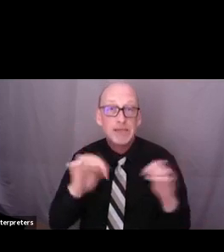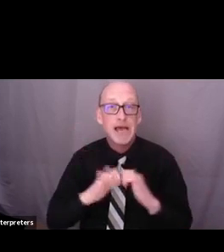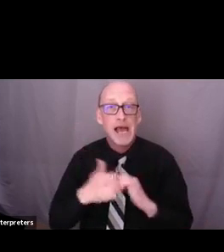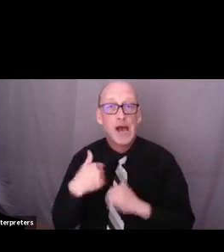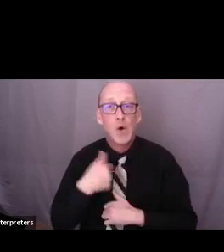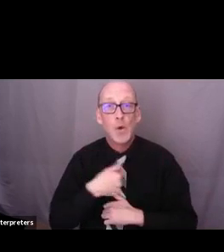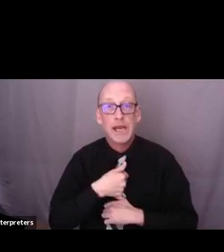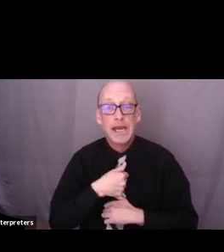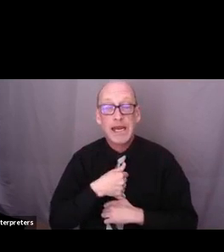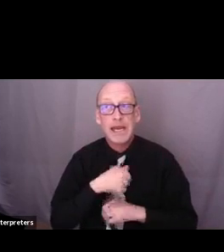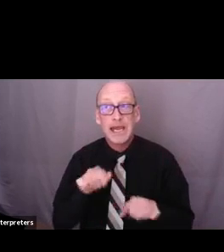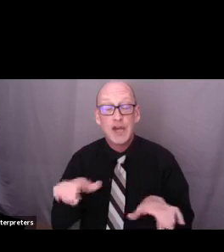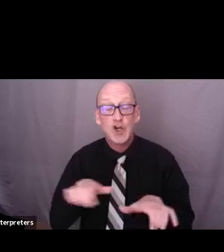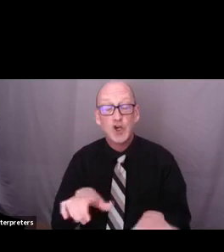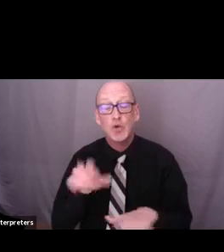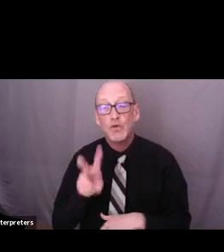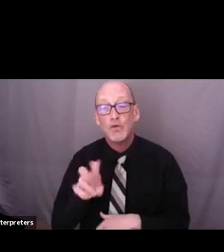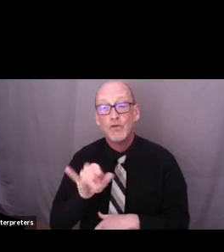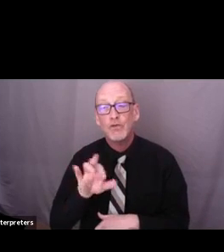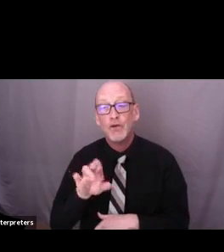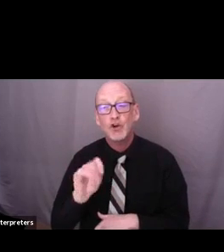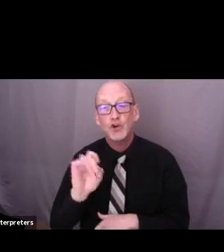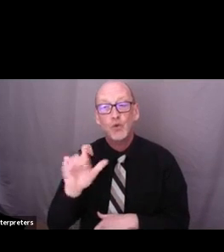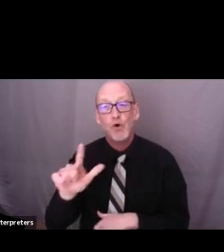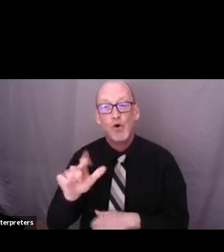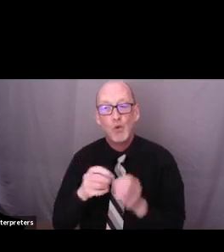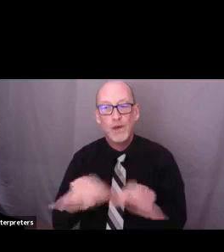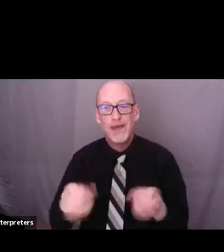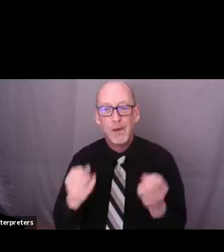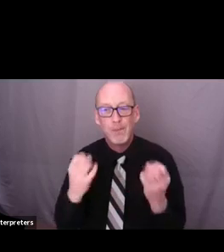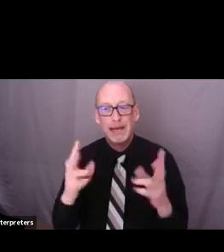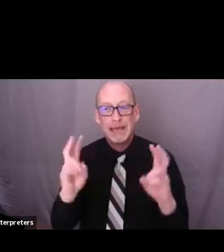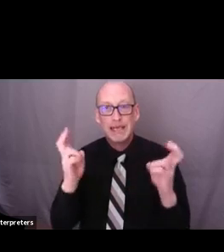virtual without too many issues. So.